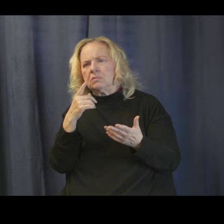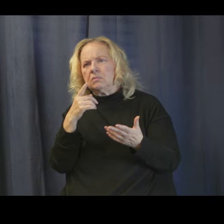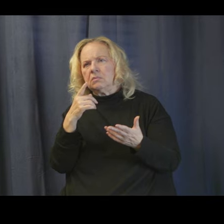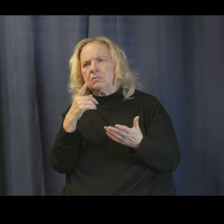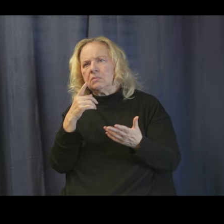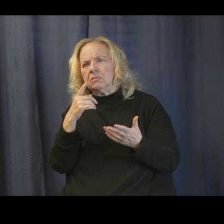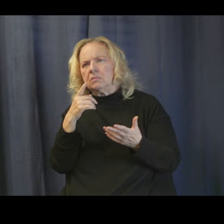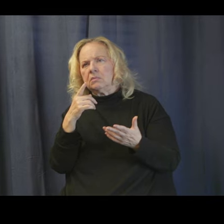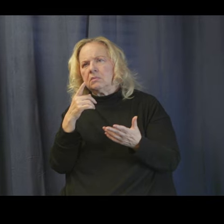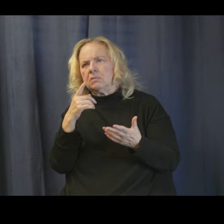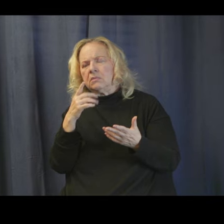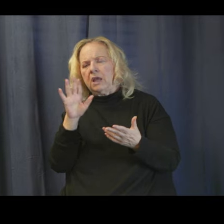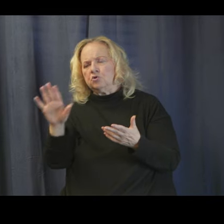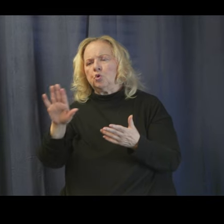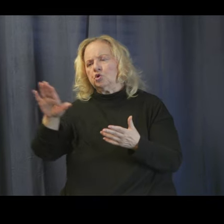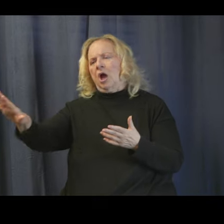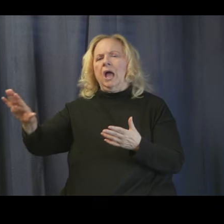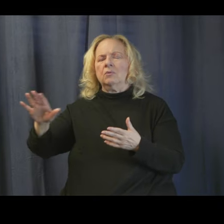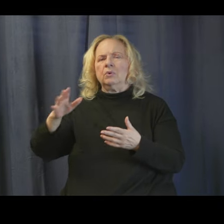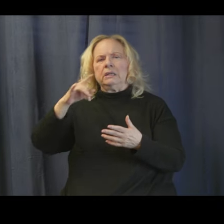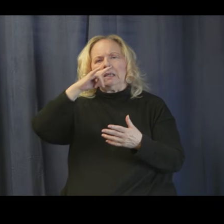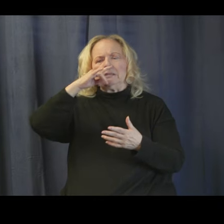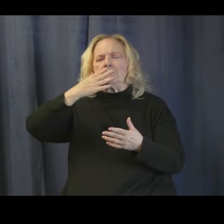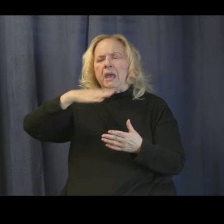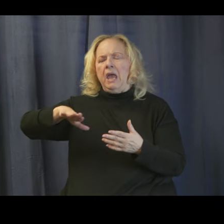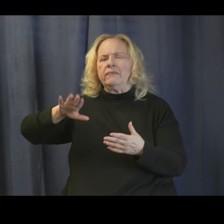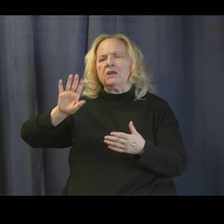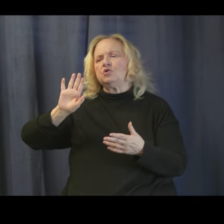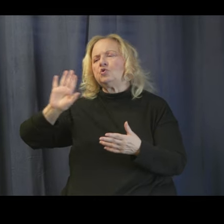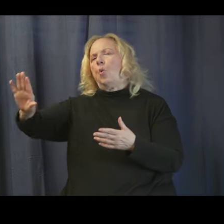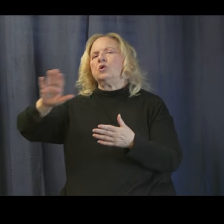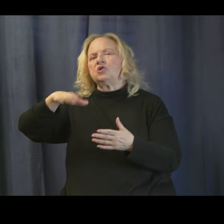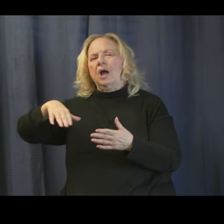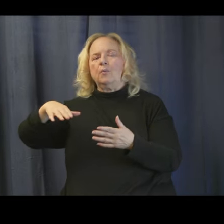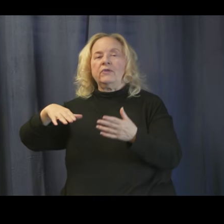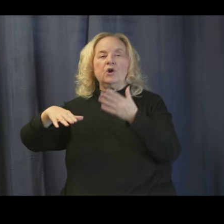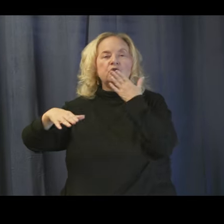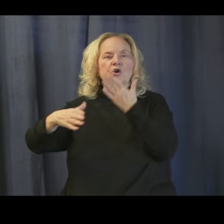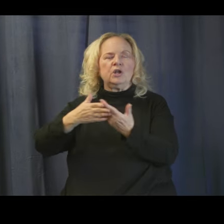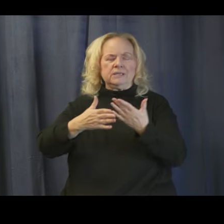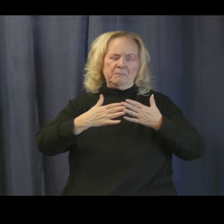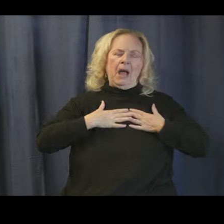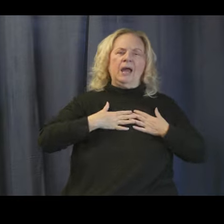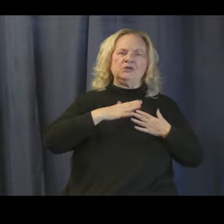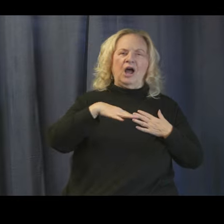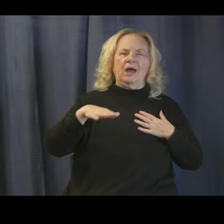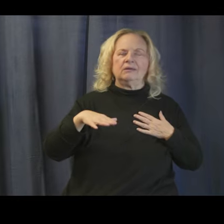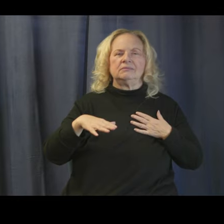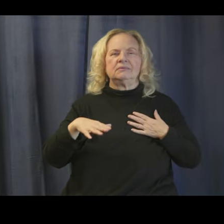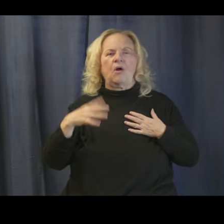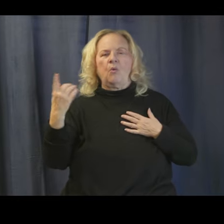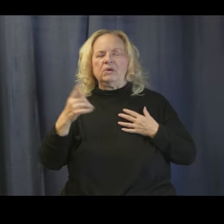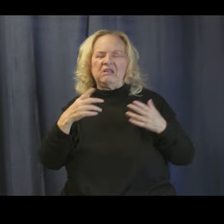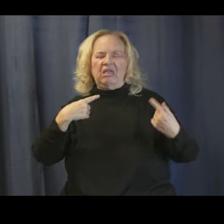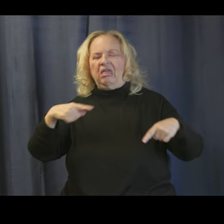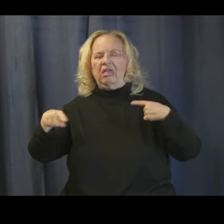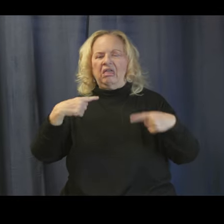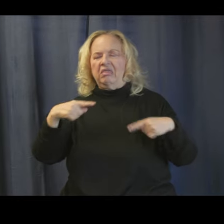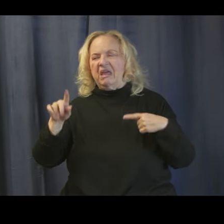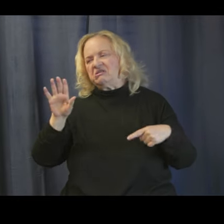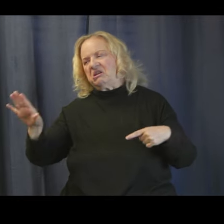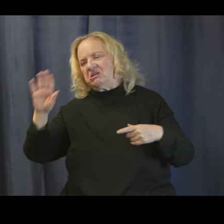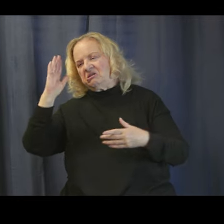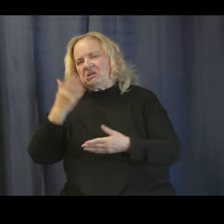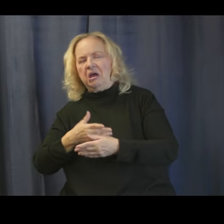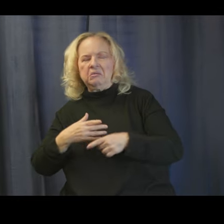you parents know what I mean. When the kid is bad, that's your child. And when they're good, that's my child. And so here we see already this argument.